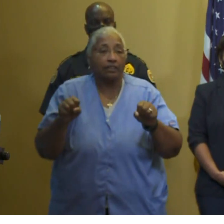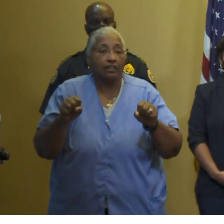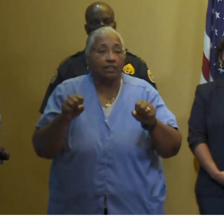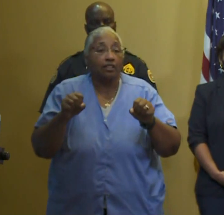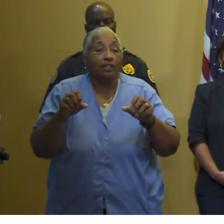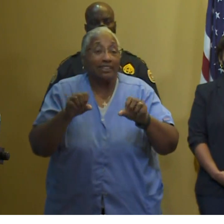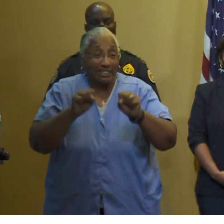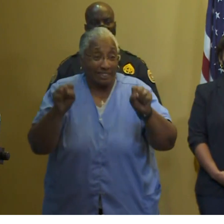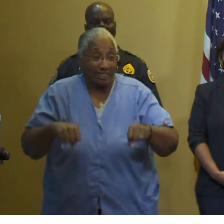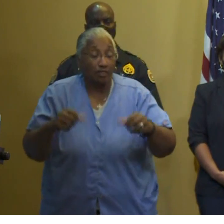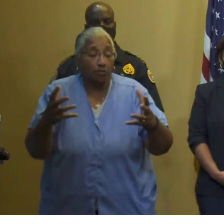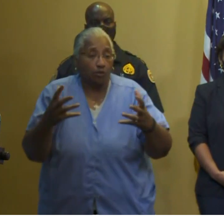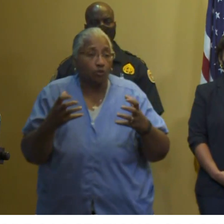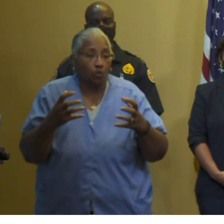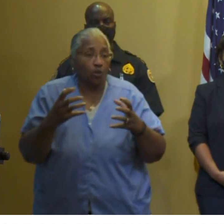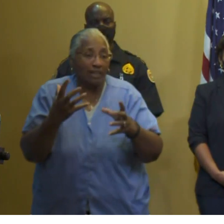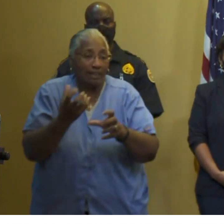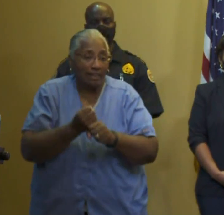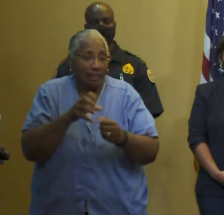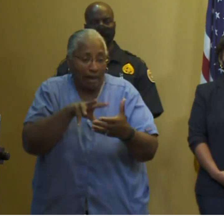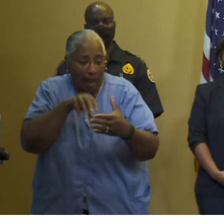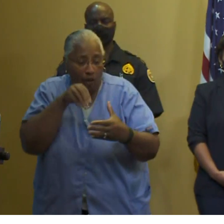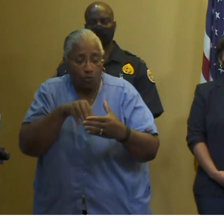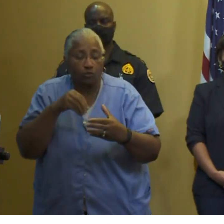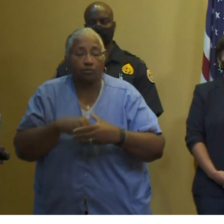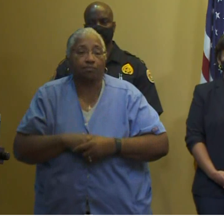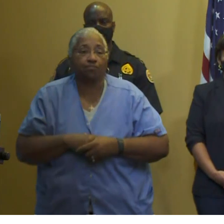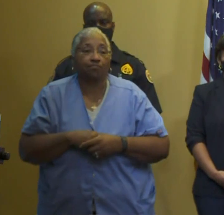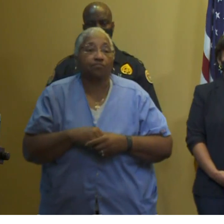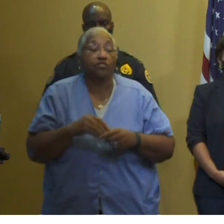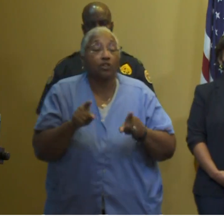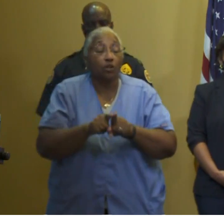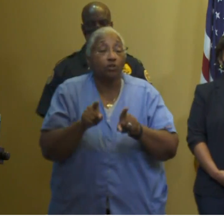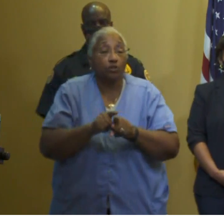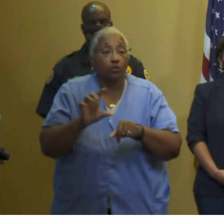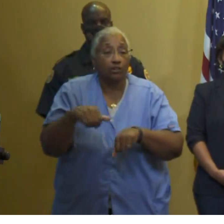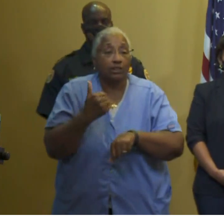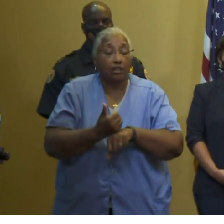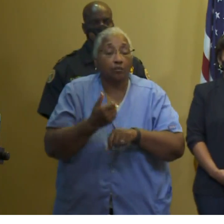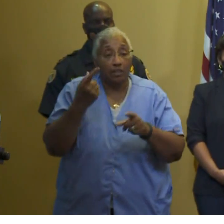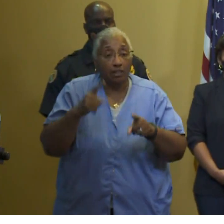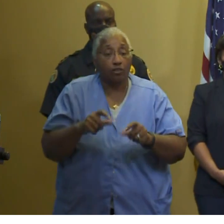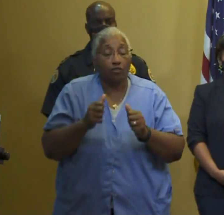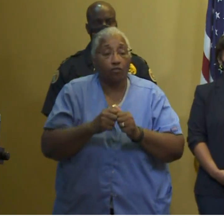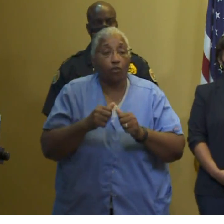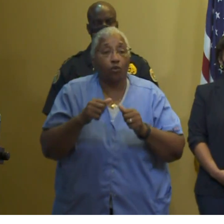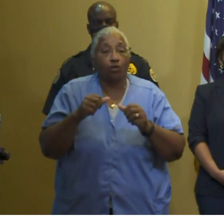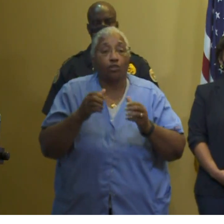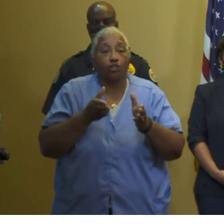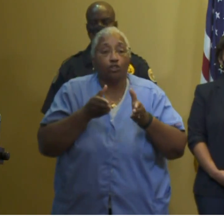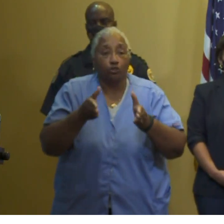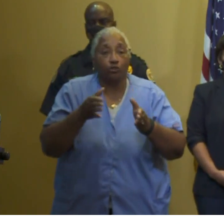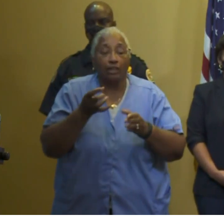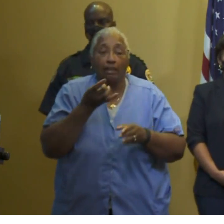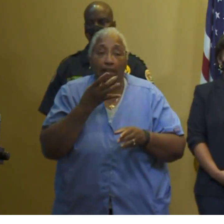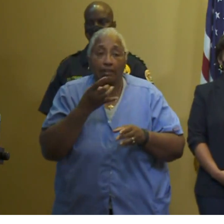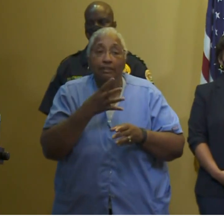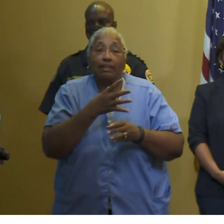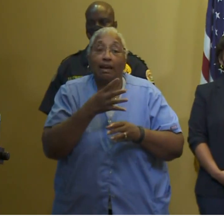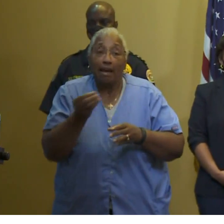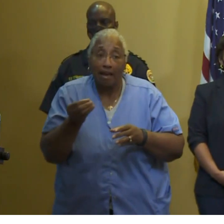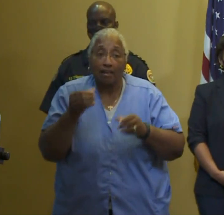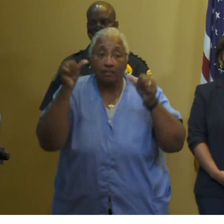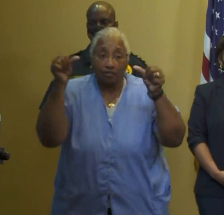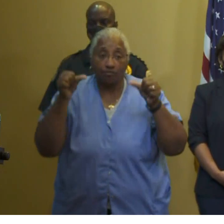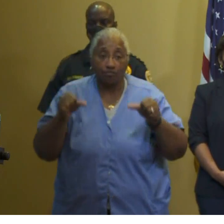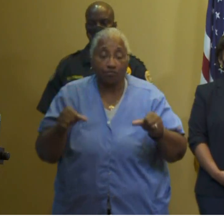like it did for years after Katrina. DPW is setting up an emergency contract for street light and street signpost damage assessments. Contractor will